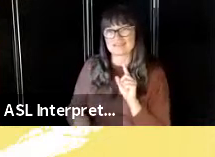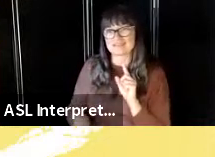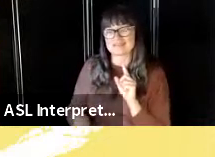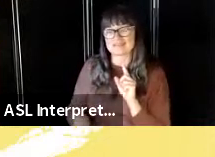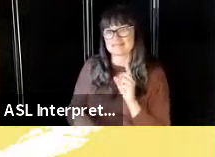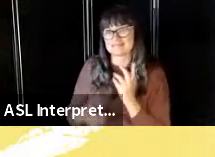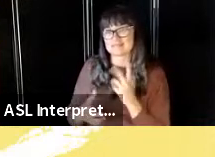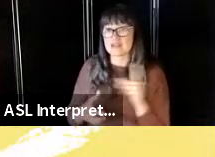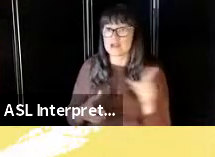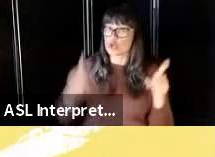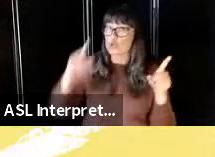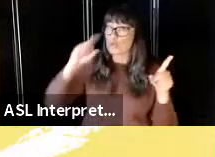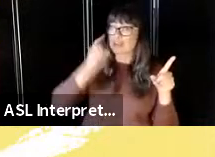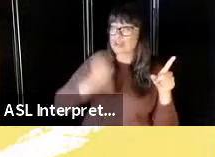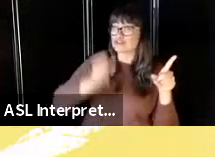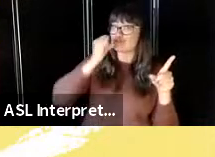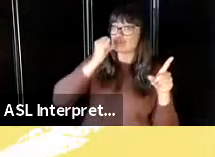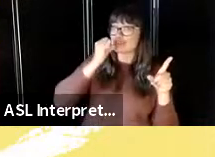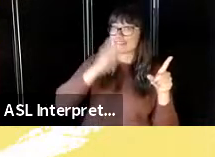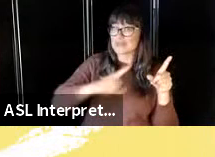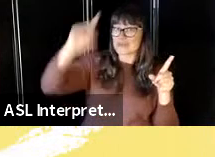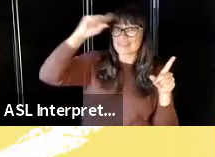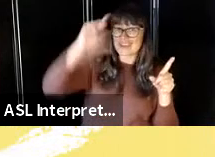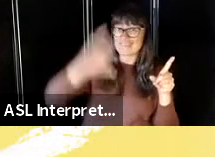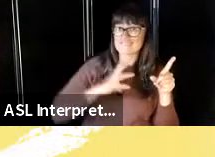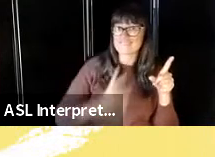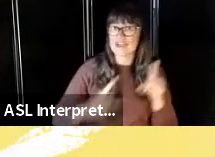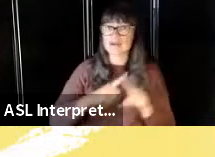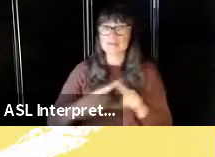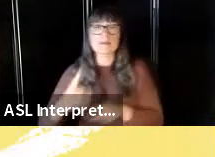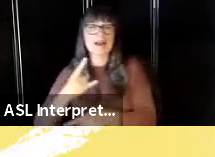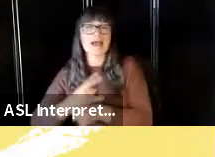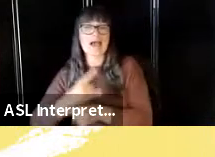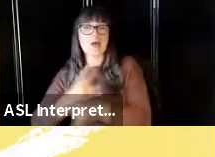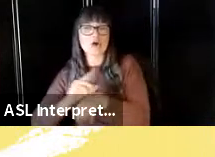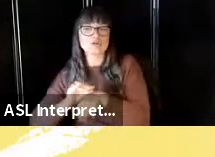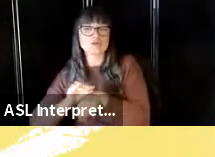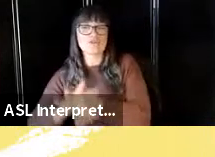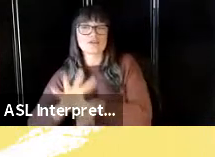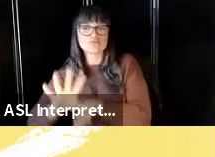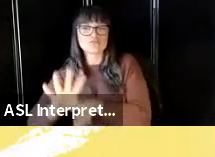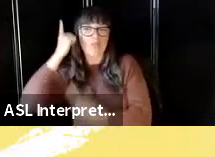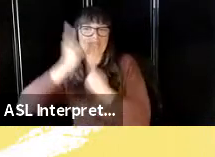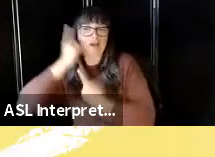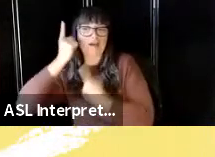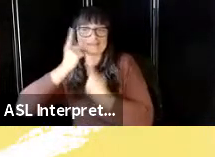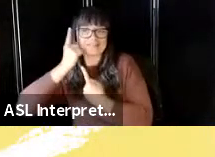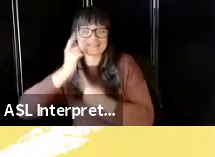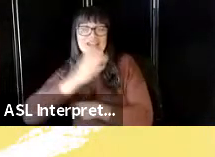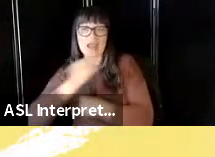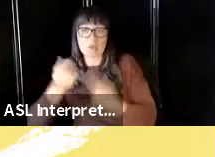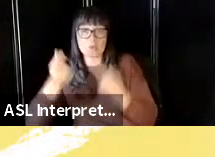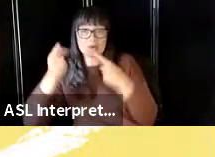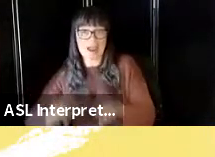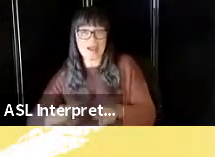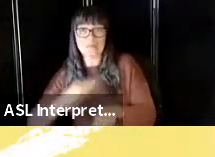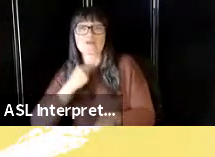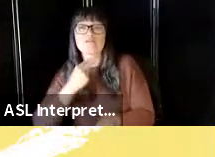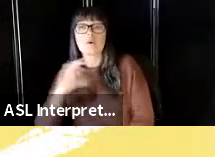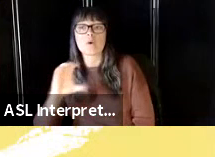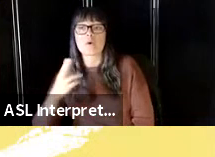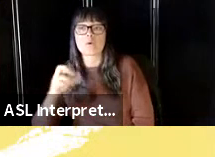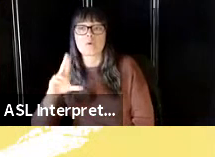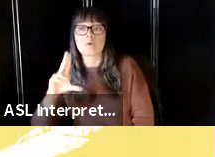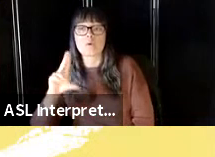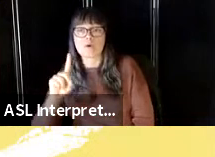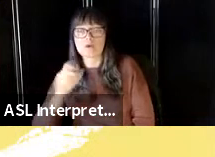drink, you might think, but what's happening is the alcohol is affecting your thoughts, and what's actually happening is your vocal cords puff and